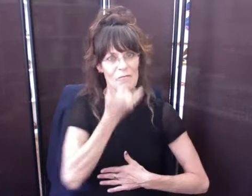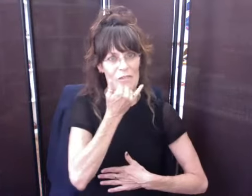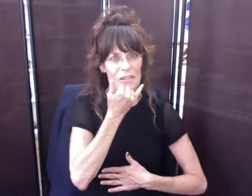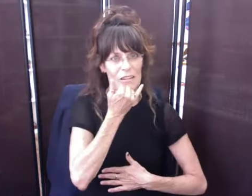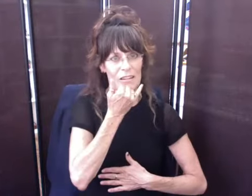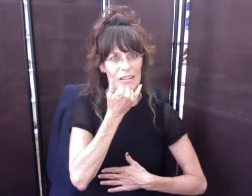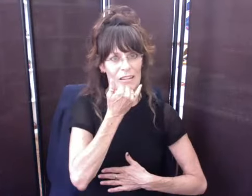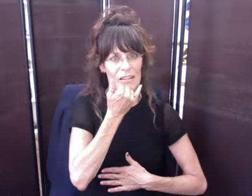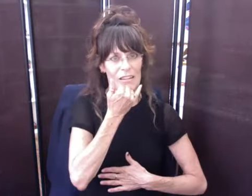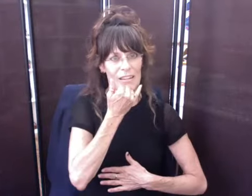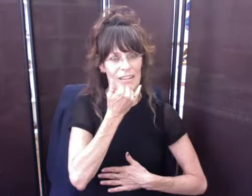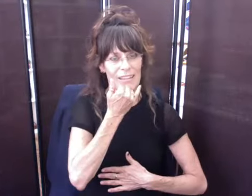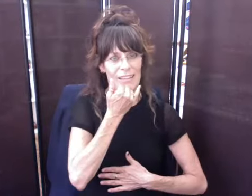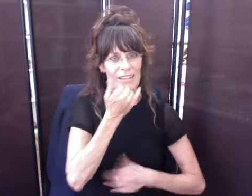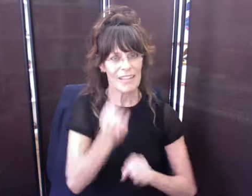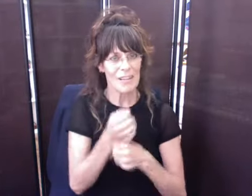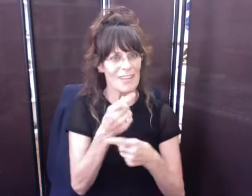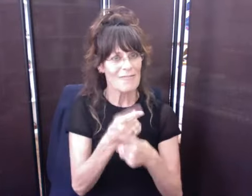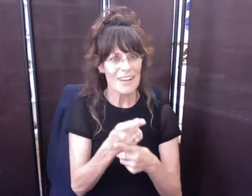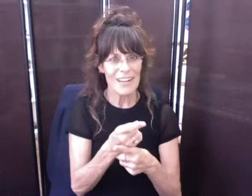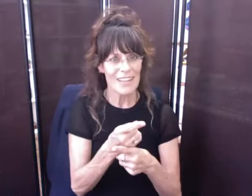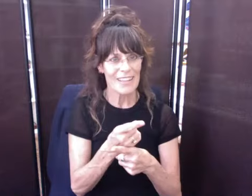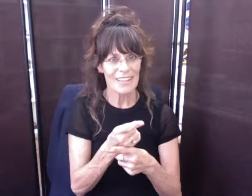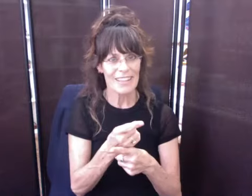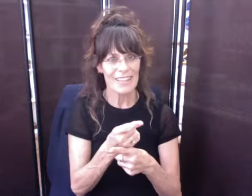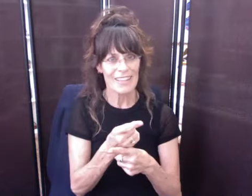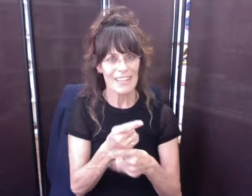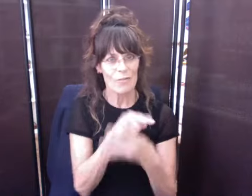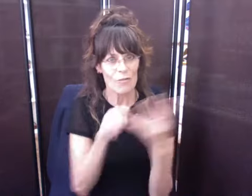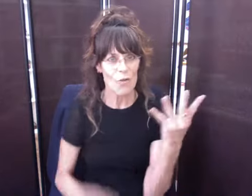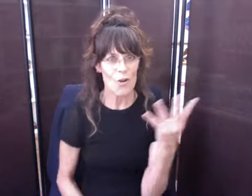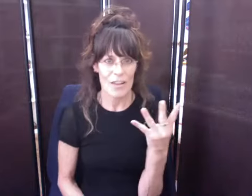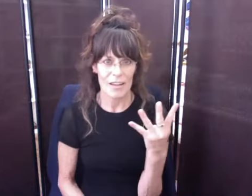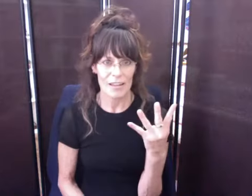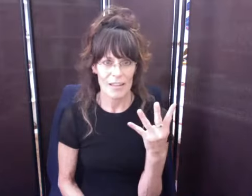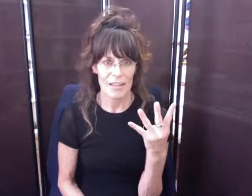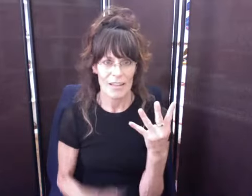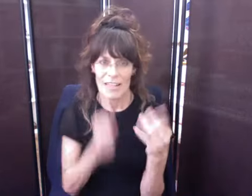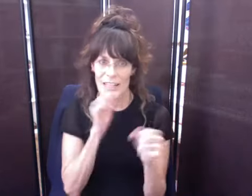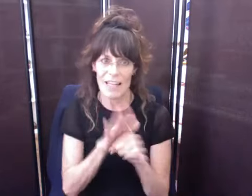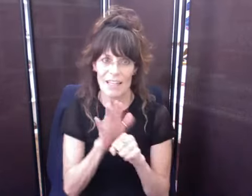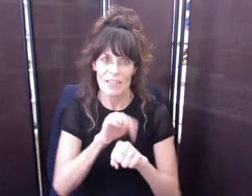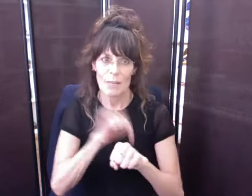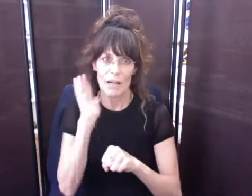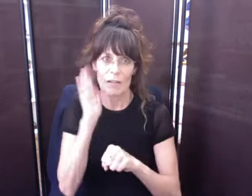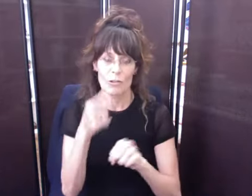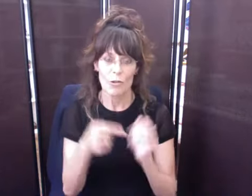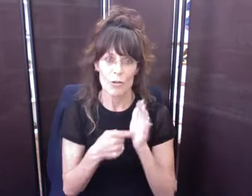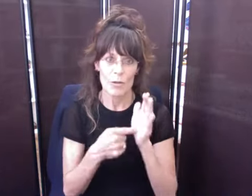And I was to reach out to these people, and I was trying to do 4 things. We don't have time today, but I can show you where they're at in the big book. Joe taught me that there were